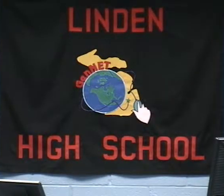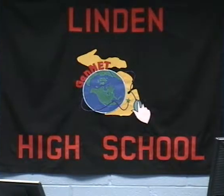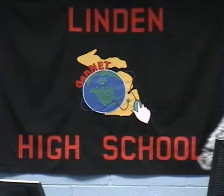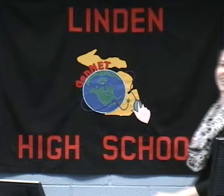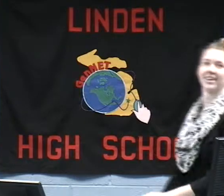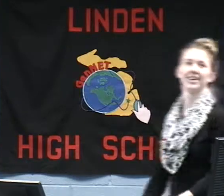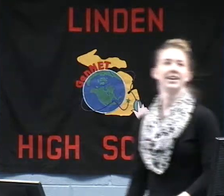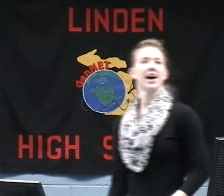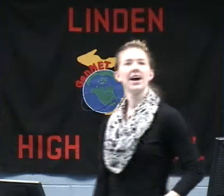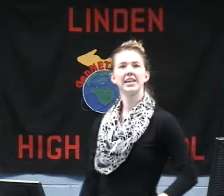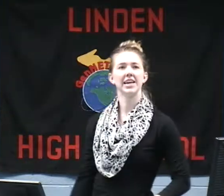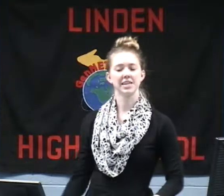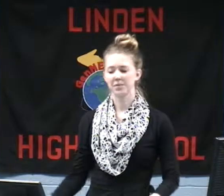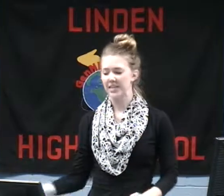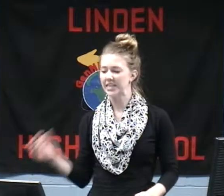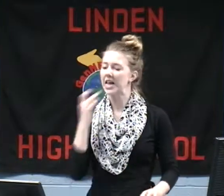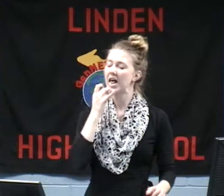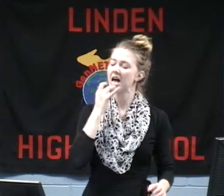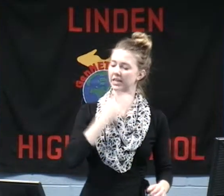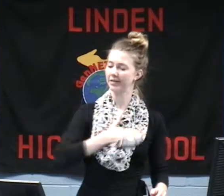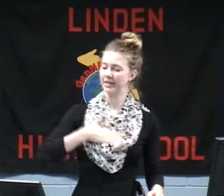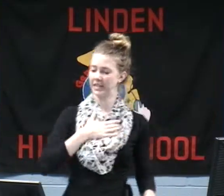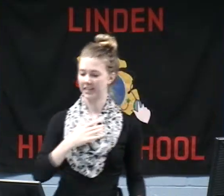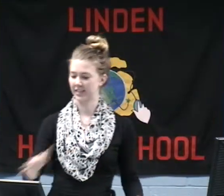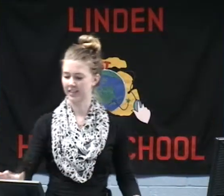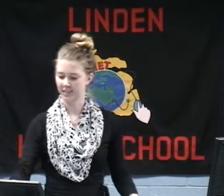Oh, bad idea. All right, lights, please.